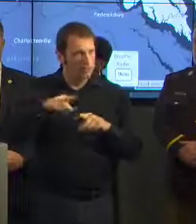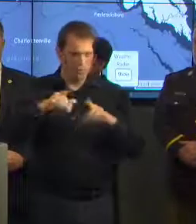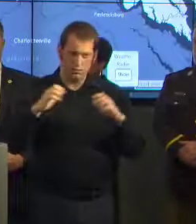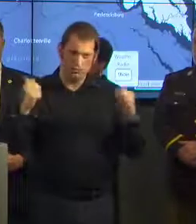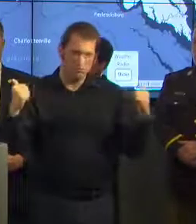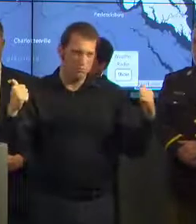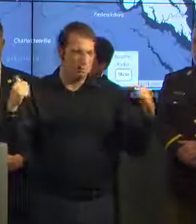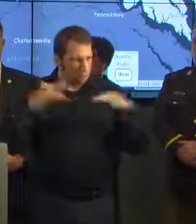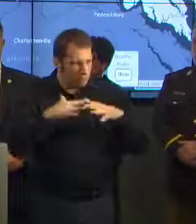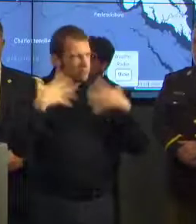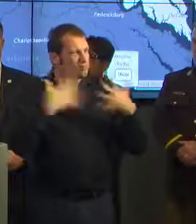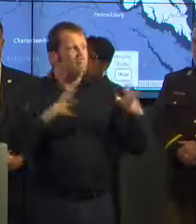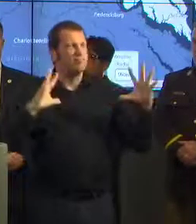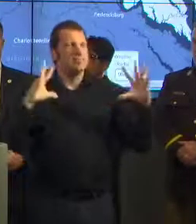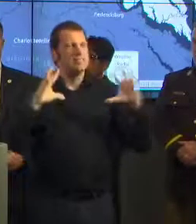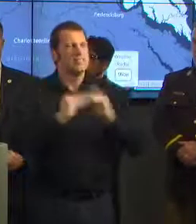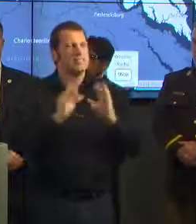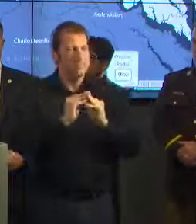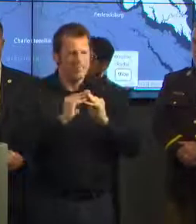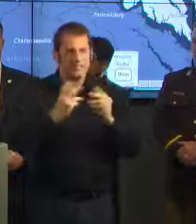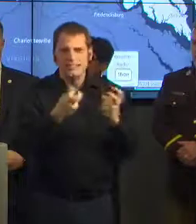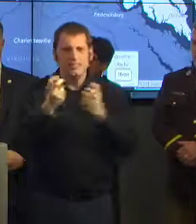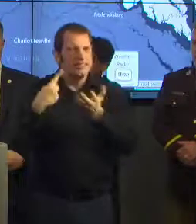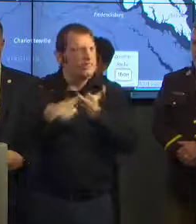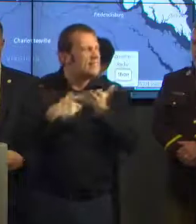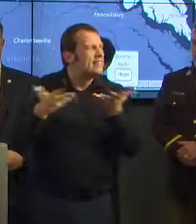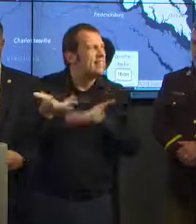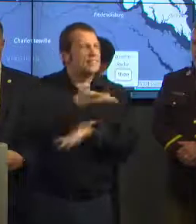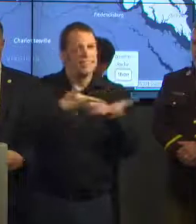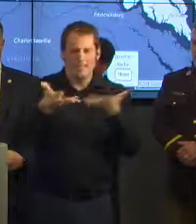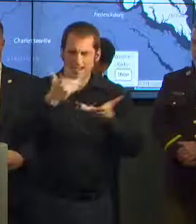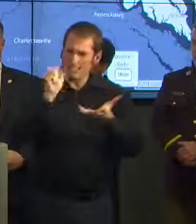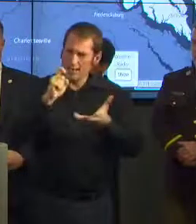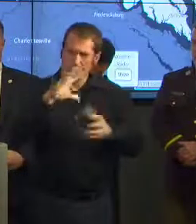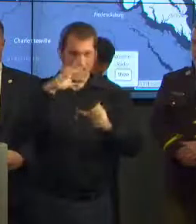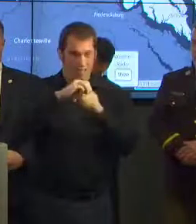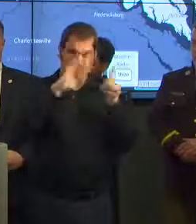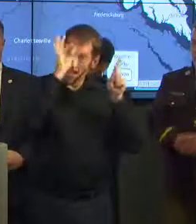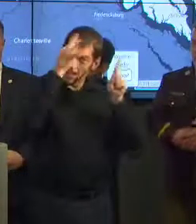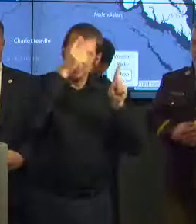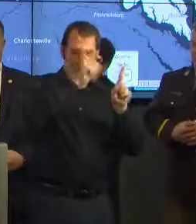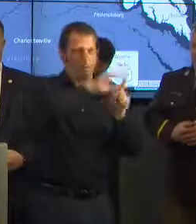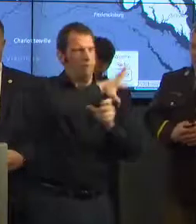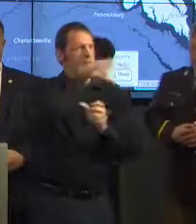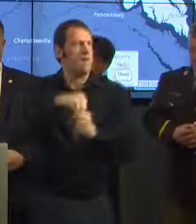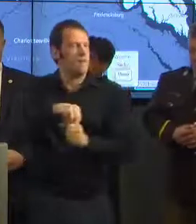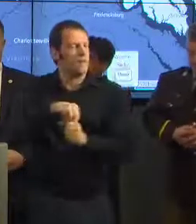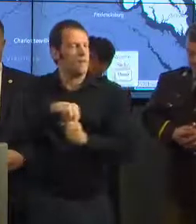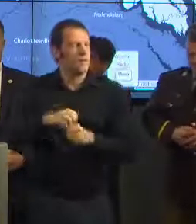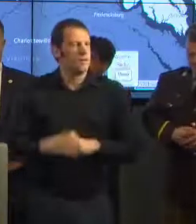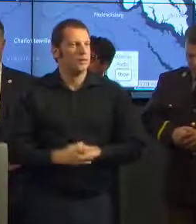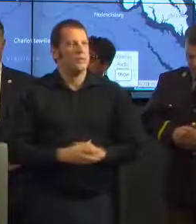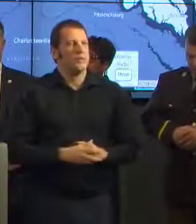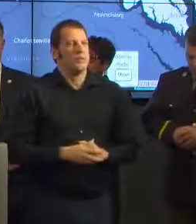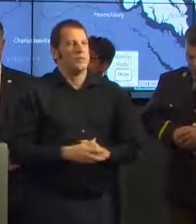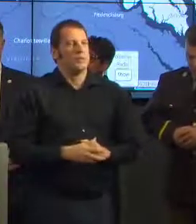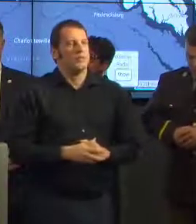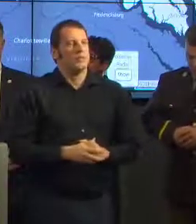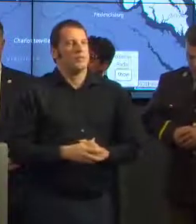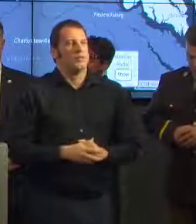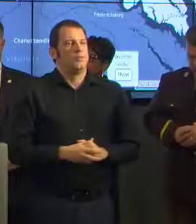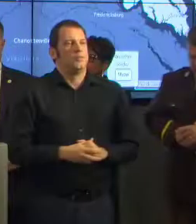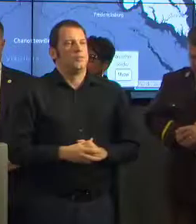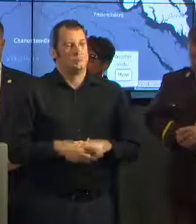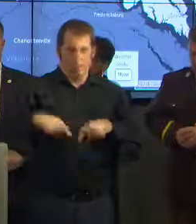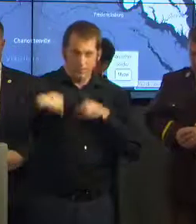need for them to get involved at the federal level. And I just spent 4 days with the National Governors Association,